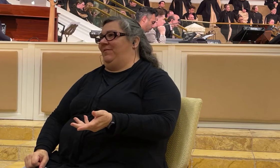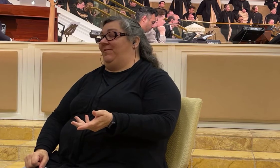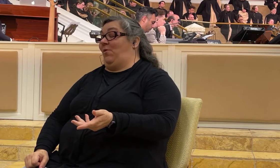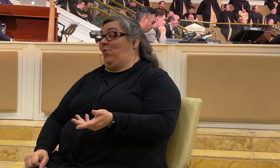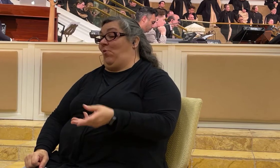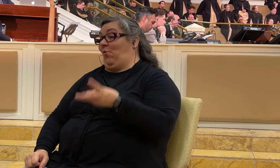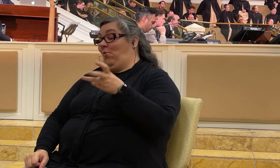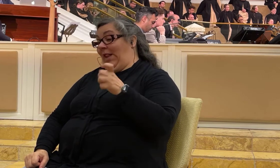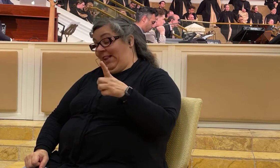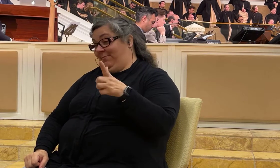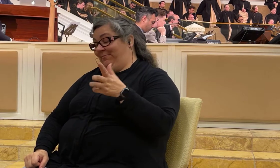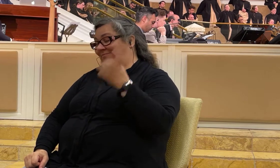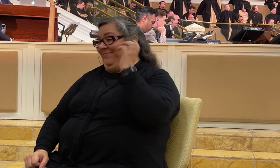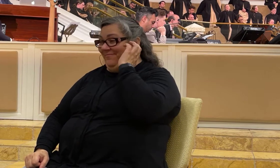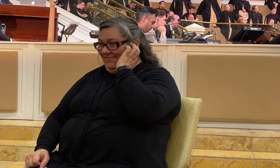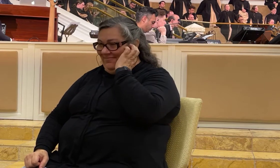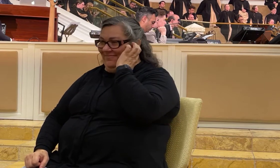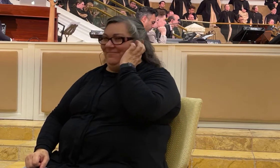Well,